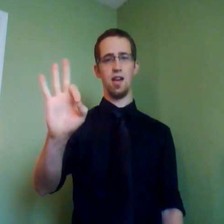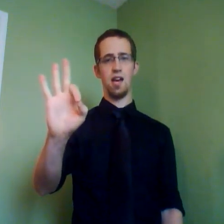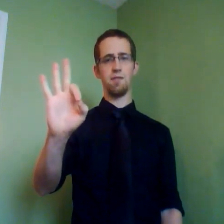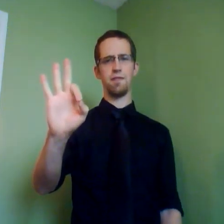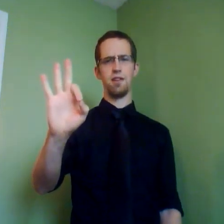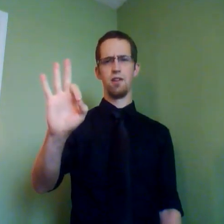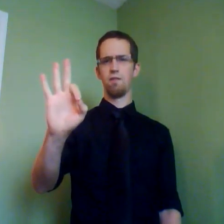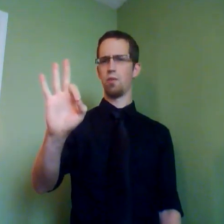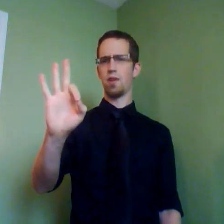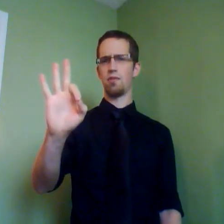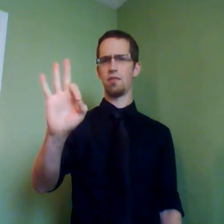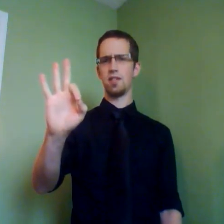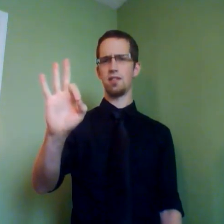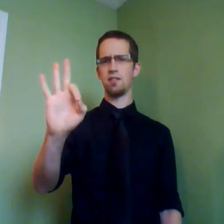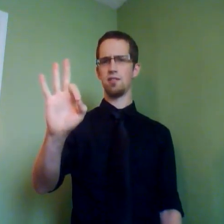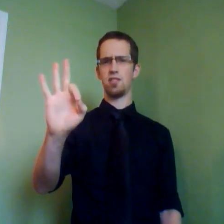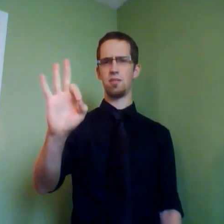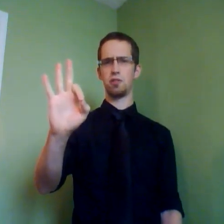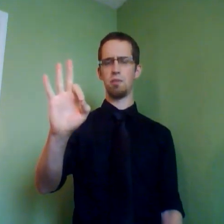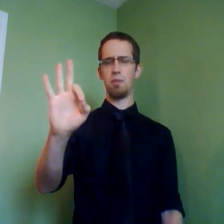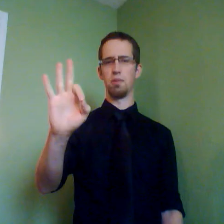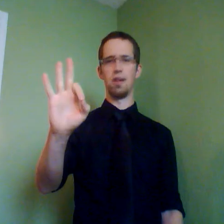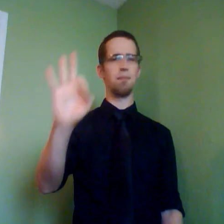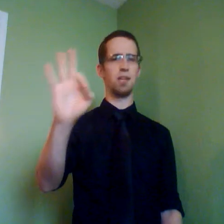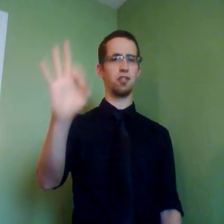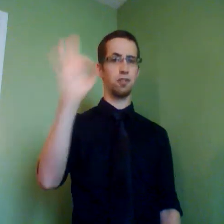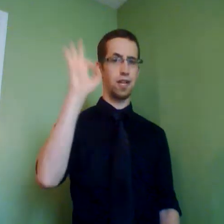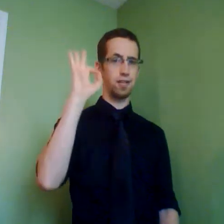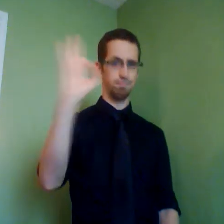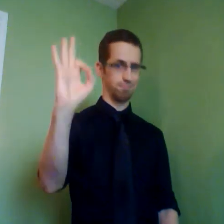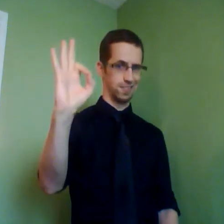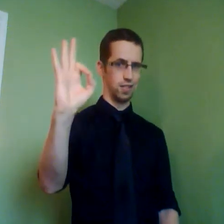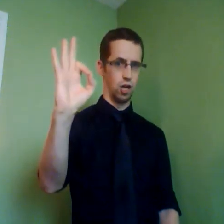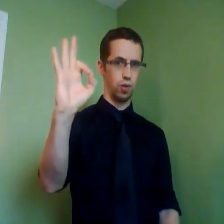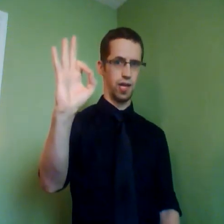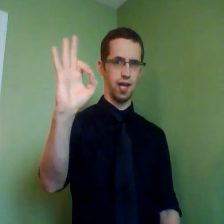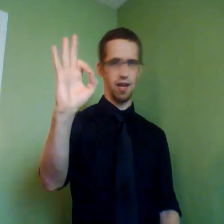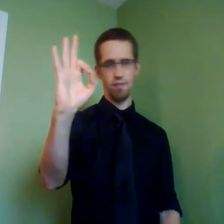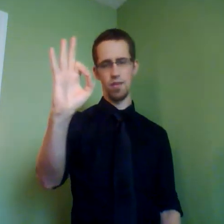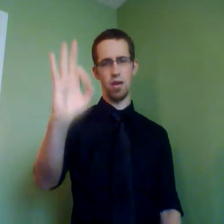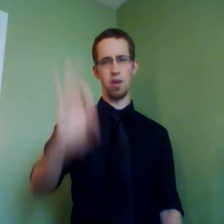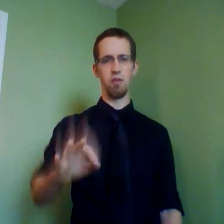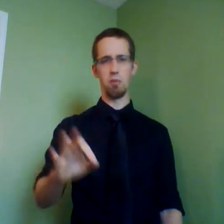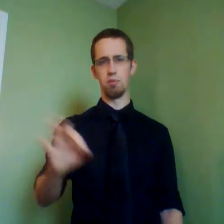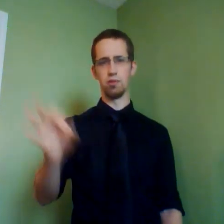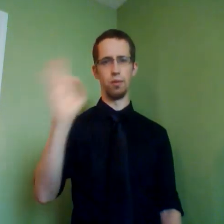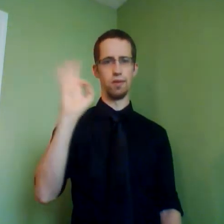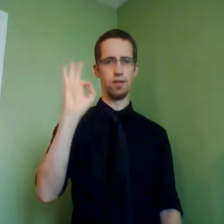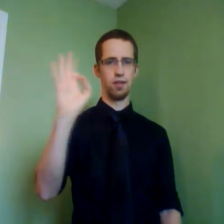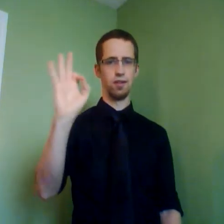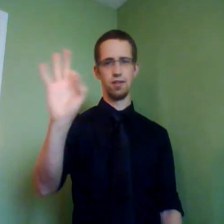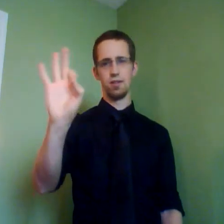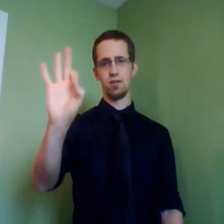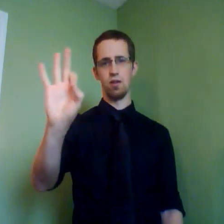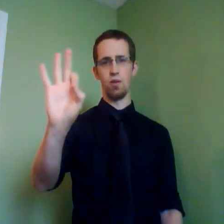F, for whatever reason, seems to trip people up, but it's just like, okay, how hearing people do. So